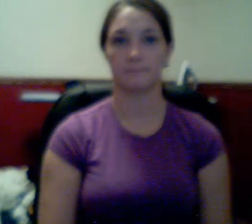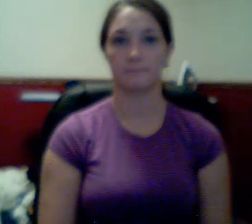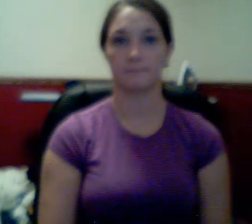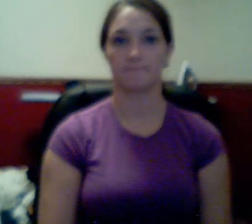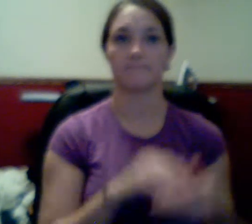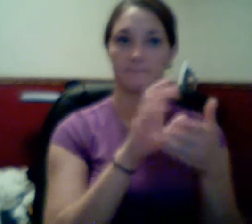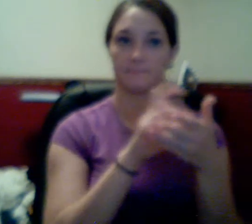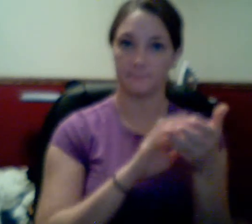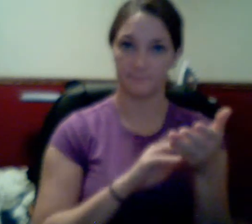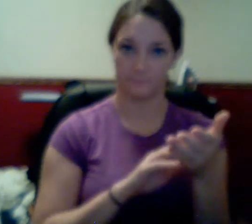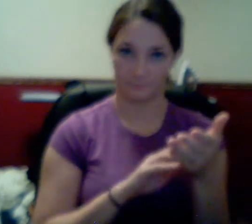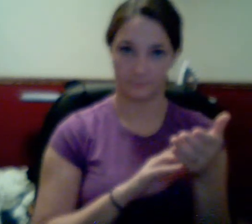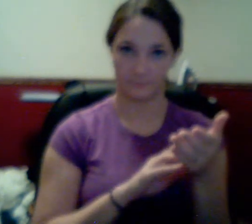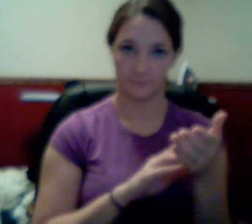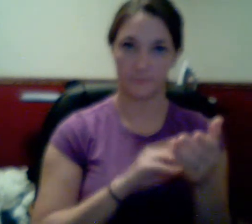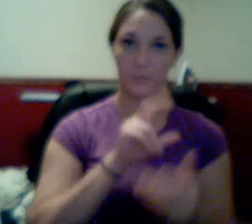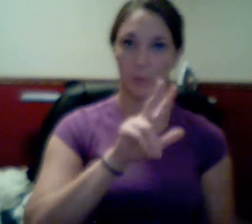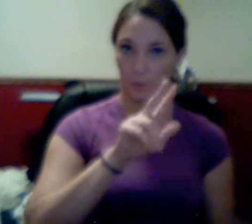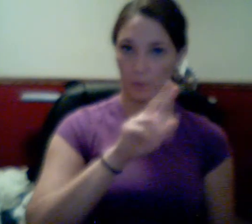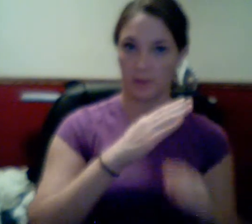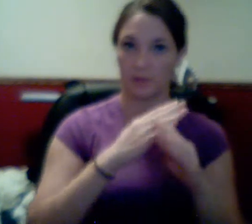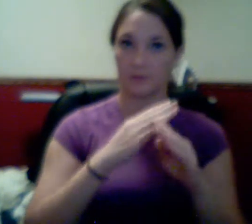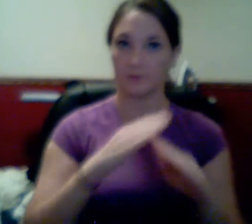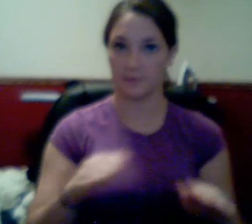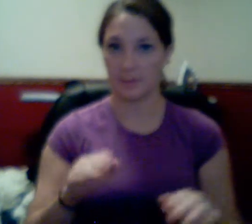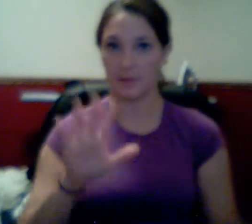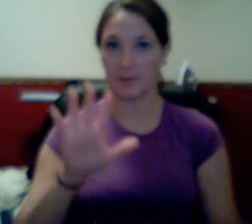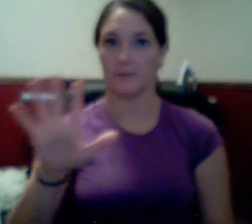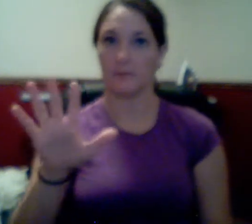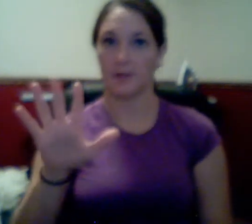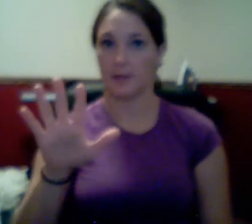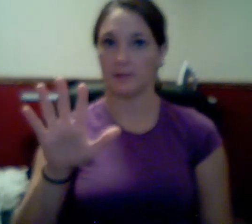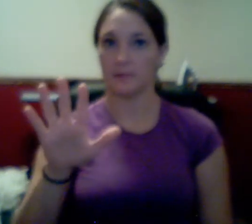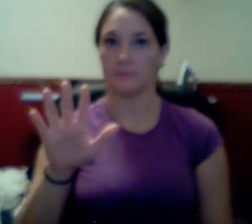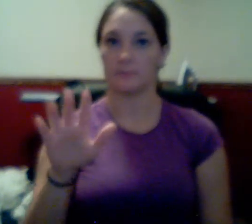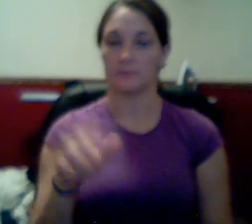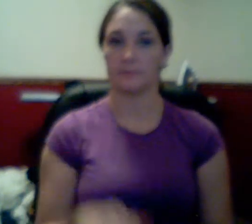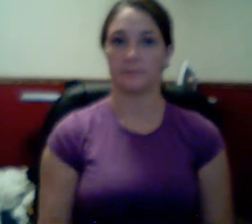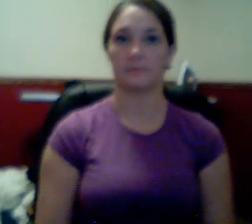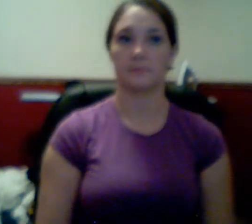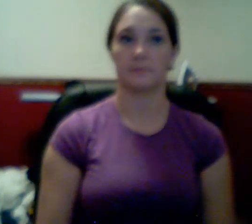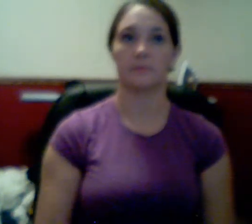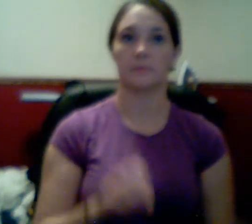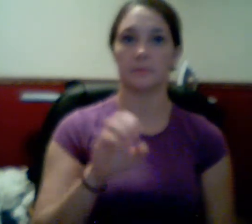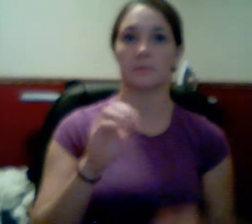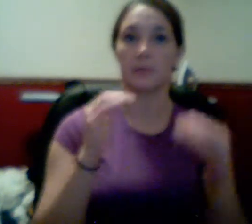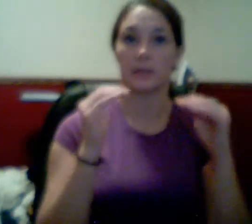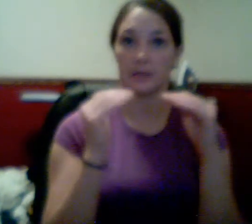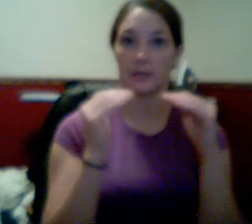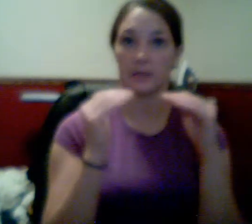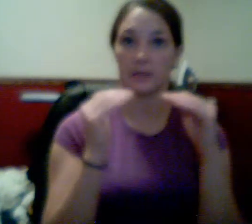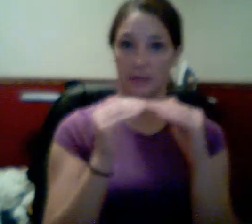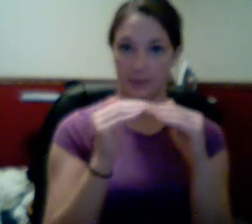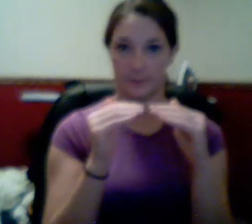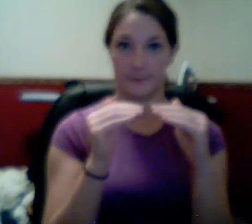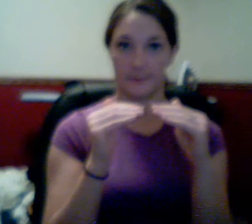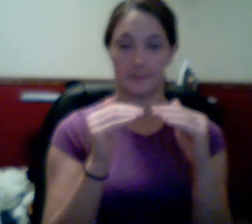3 divided by 5, and of course press enter. So instead of having to always actually also use the clear key that's up